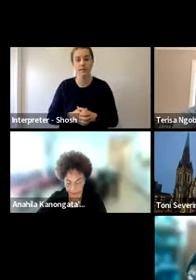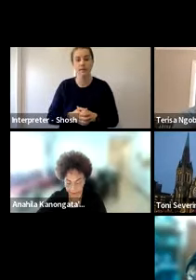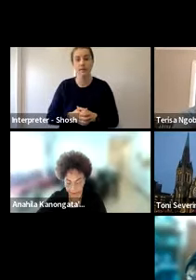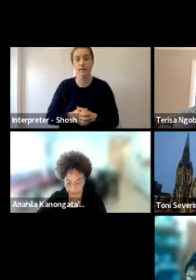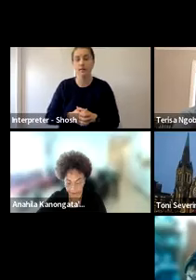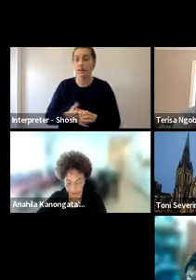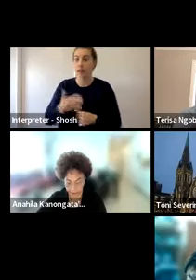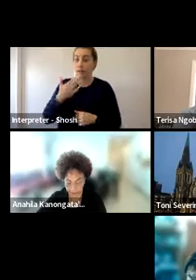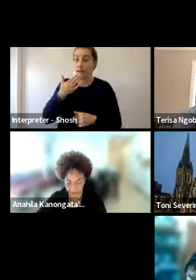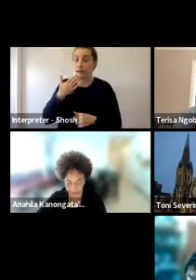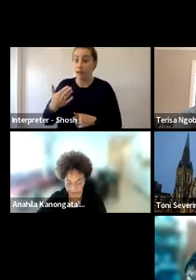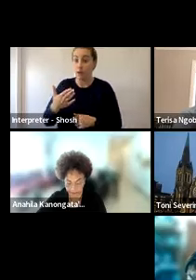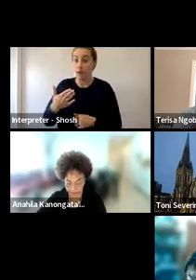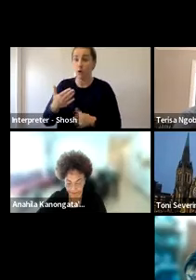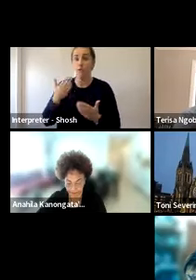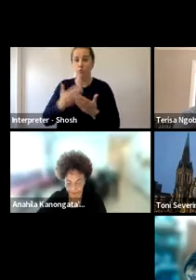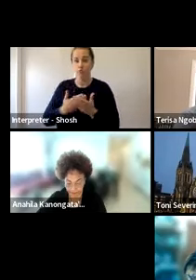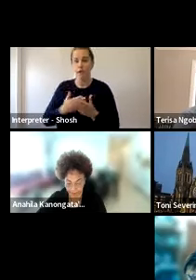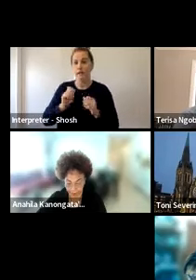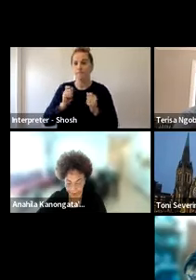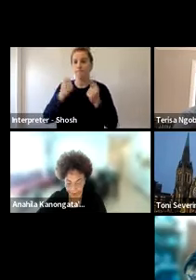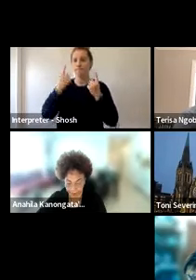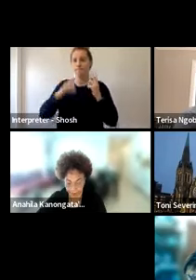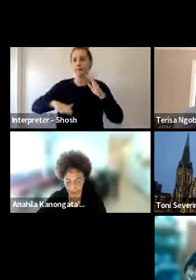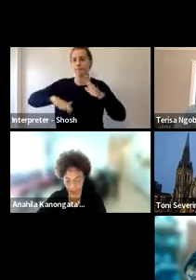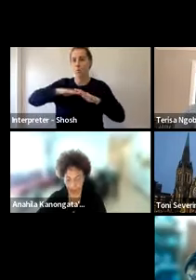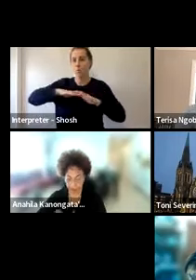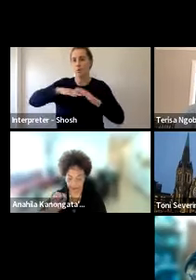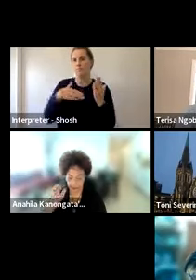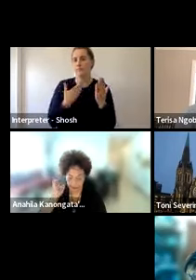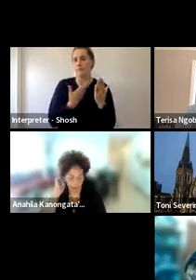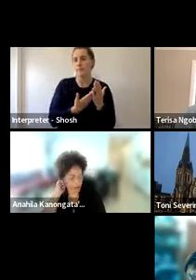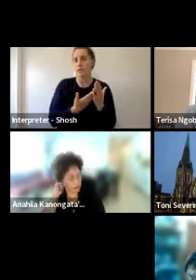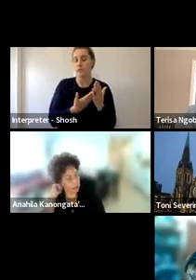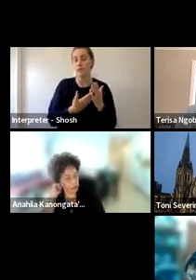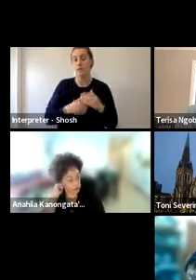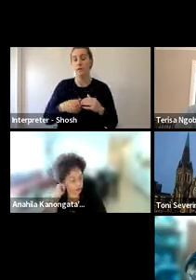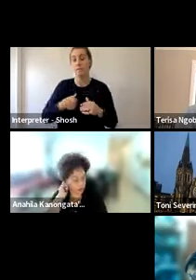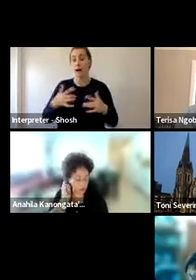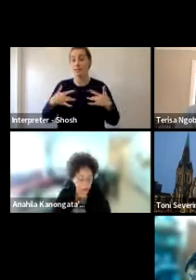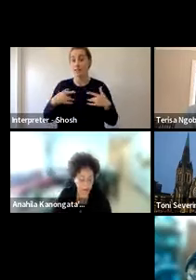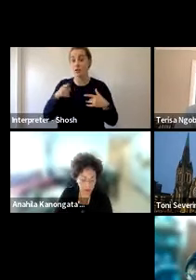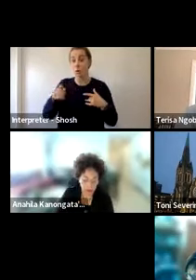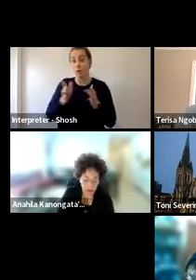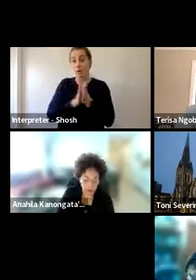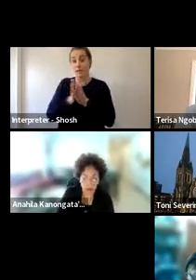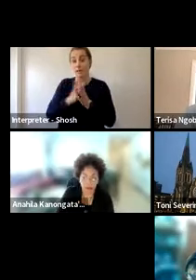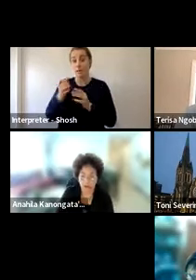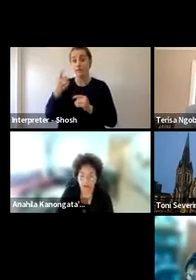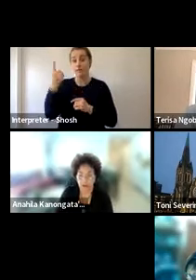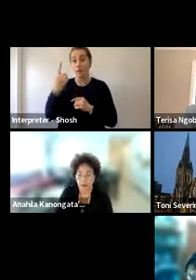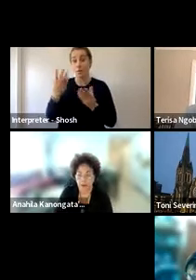So thank you very much for a really comprehensive submission. My sense is that you would be keen to have somebody with